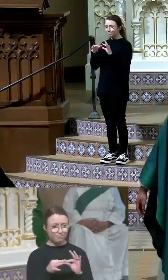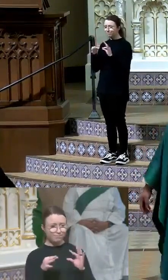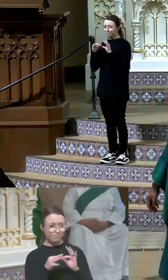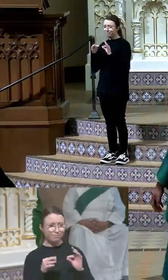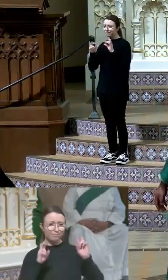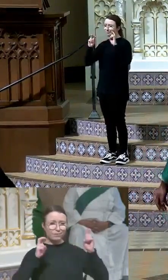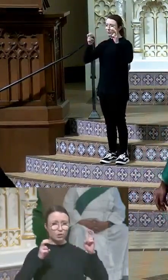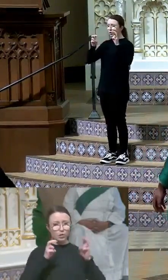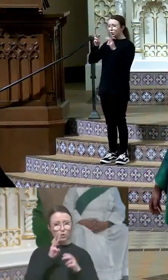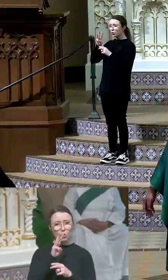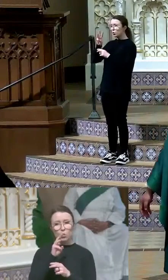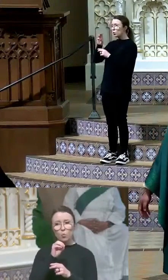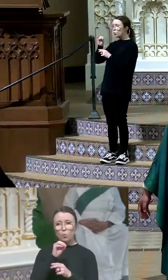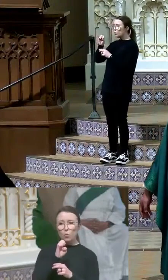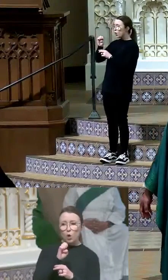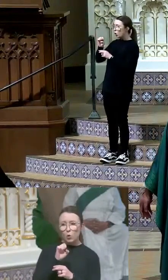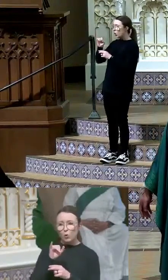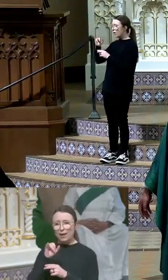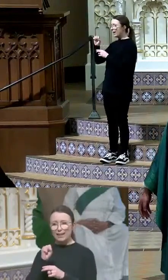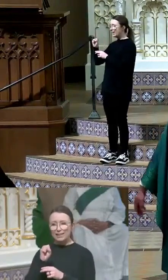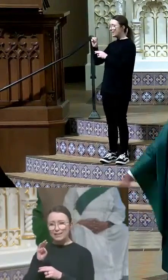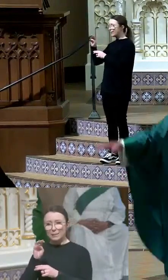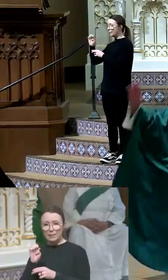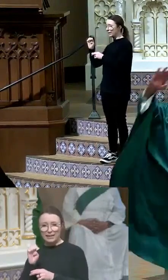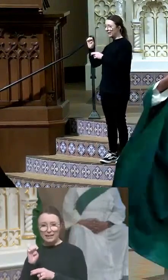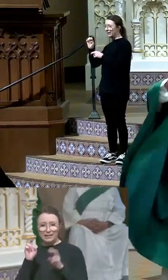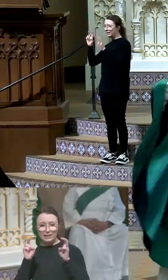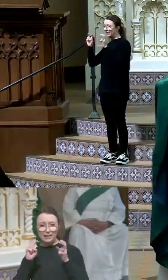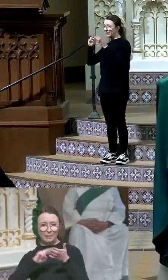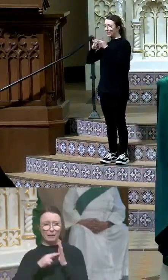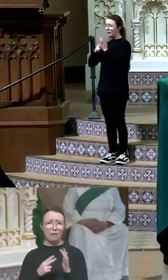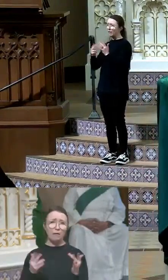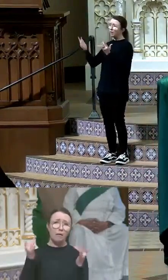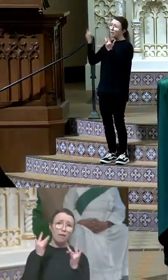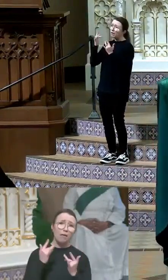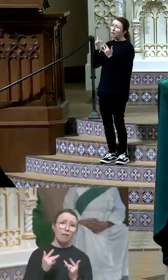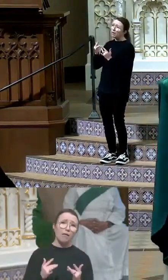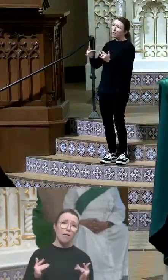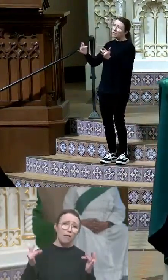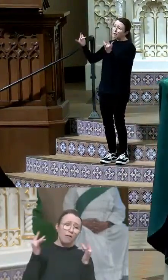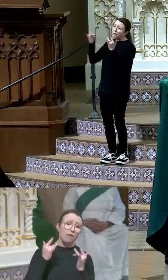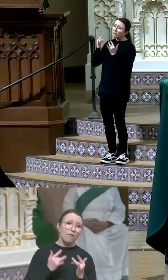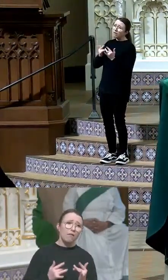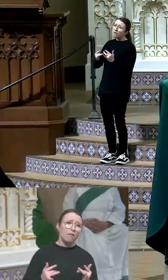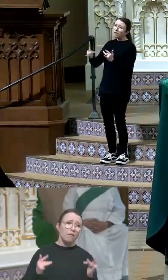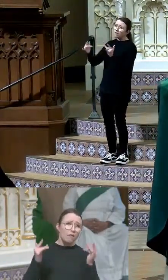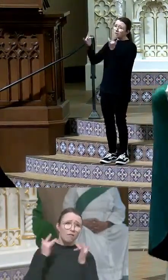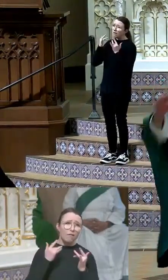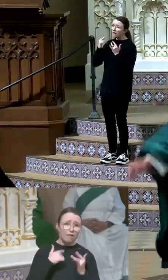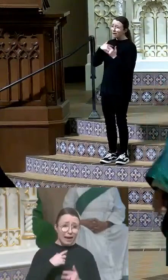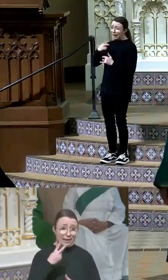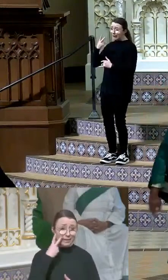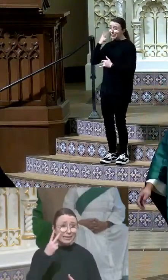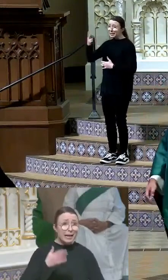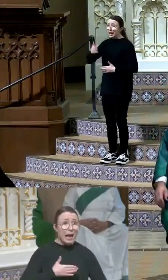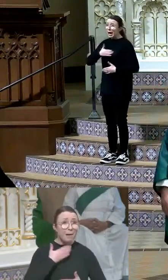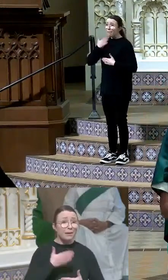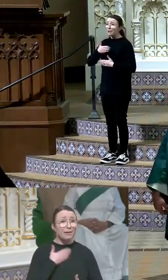me that we may have heard. I shall not see happiness again.